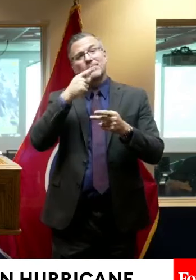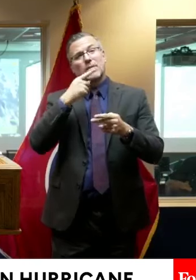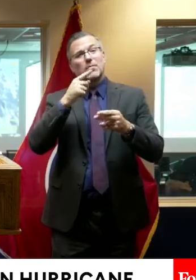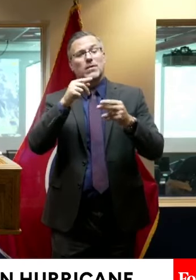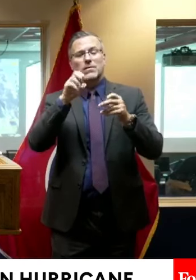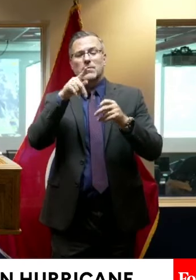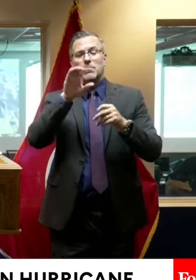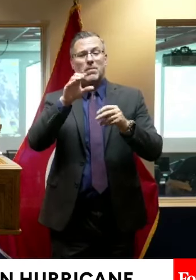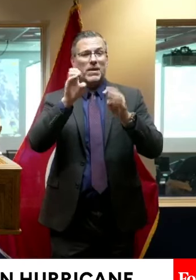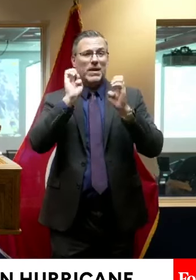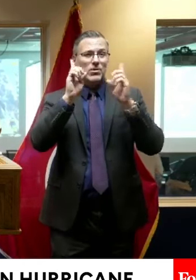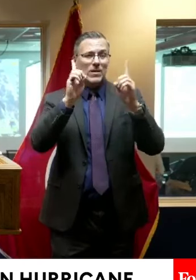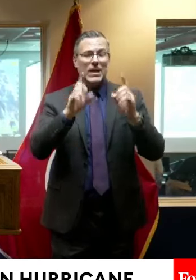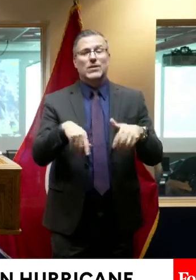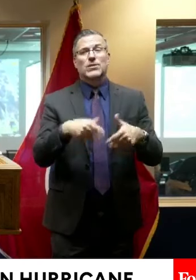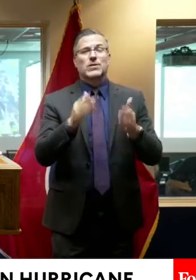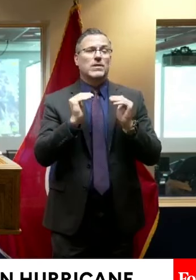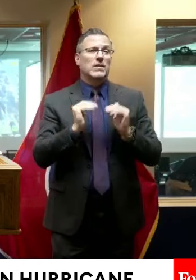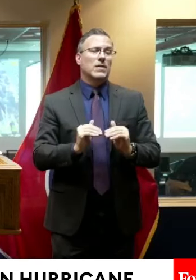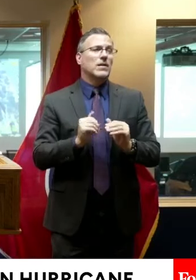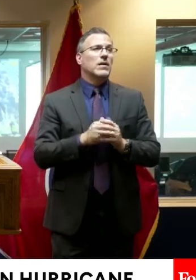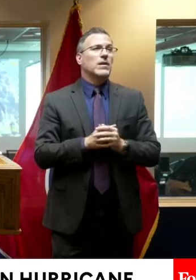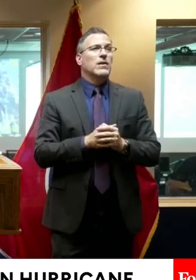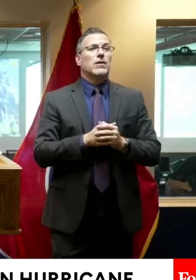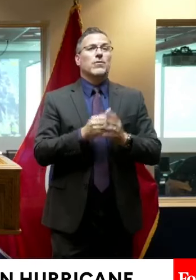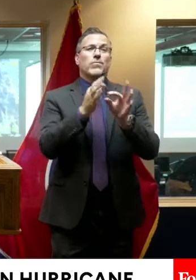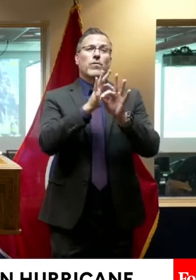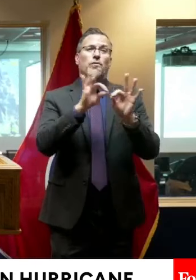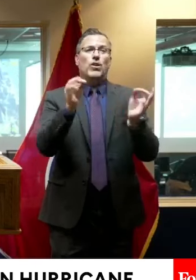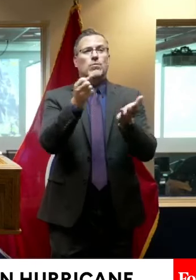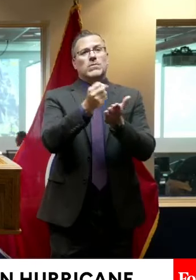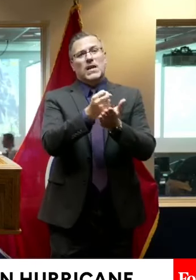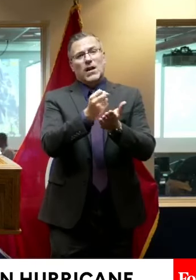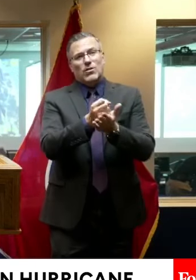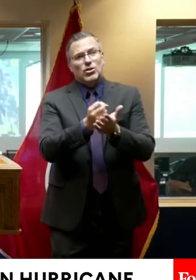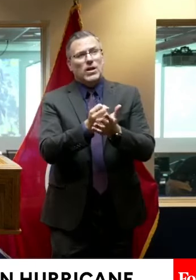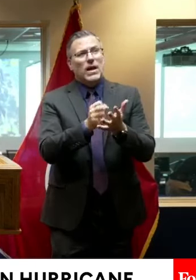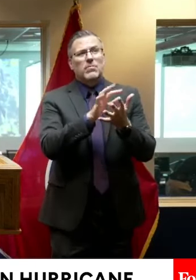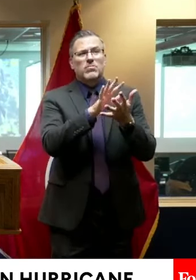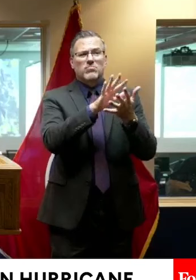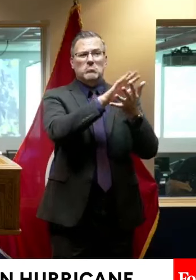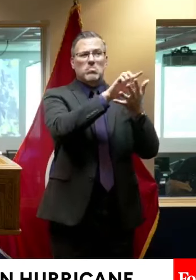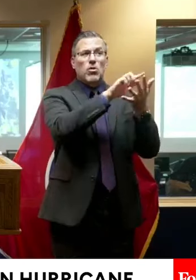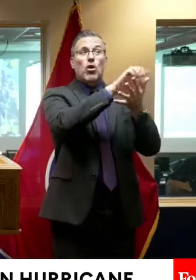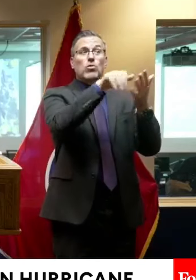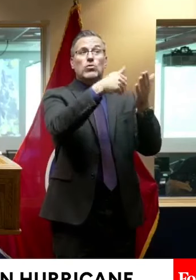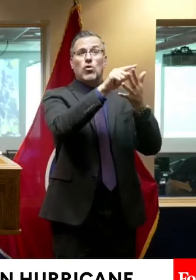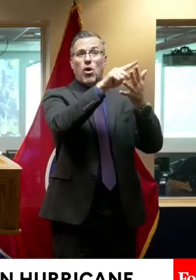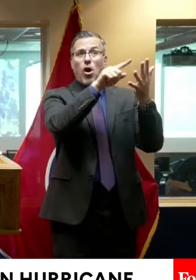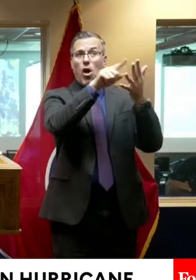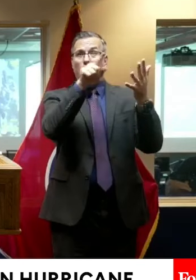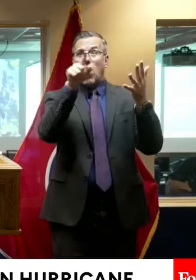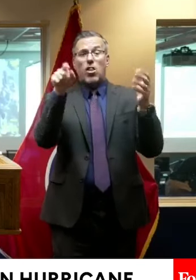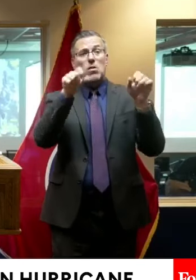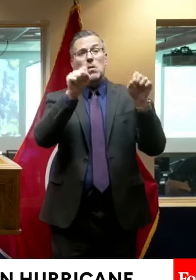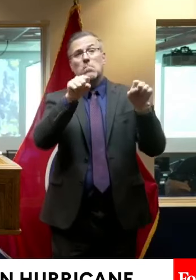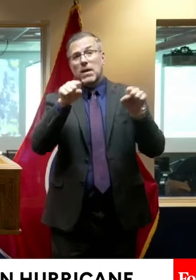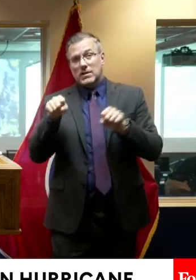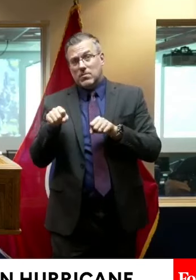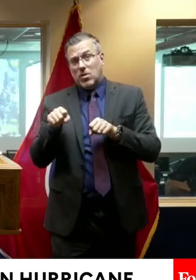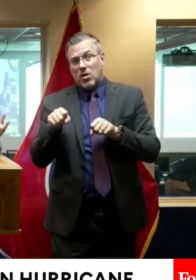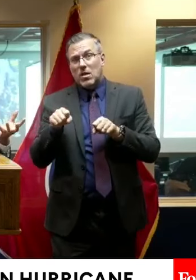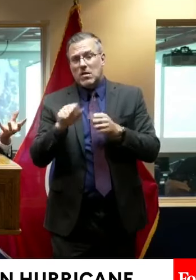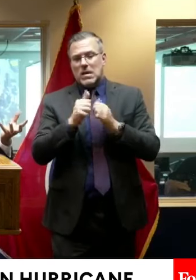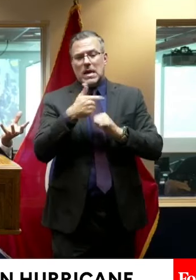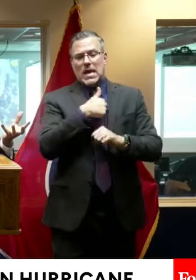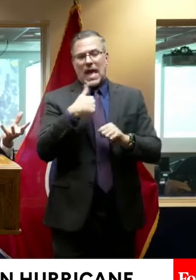proposed funding for an education freedom scholarship, those are all possible. Because of the way we've